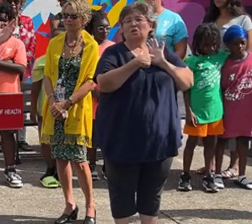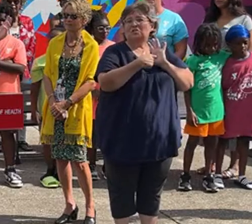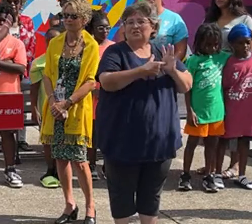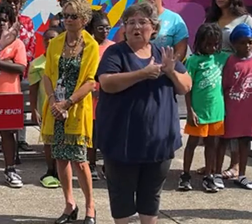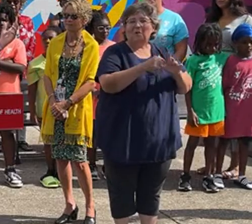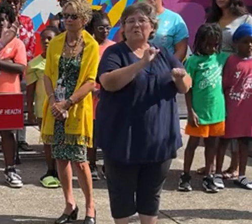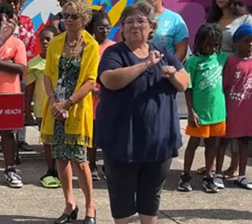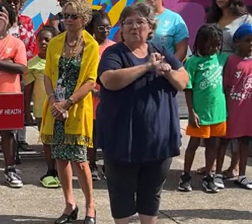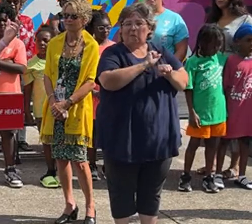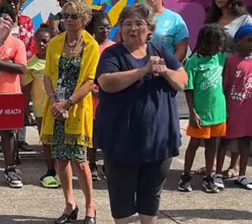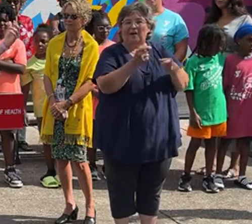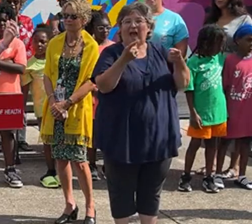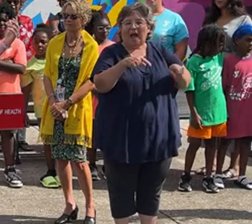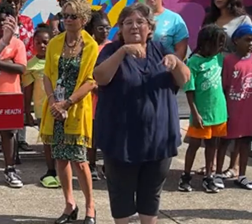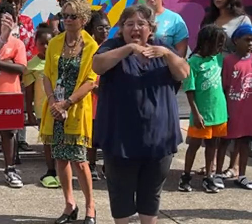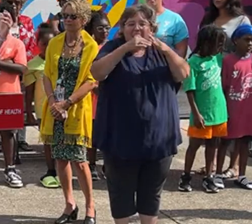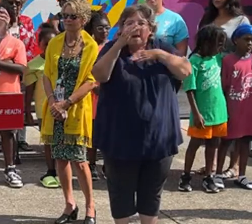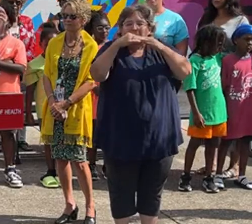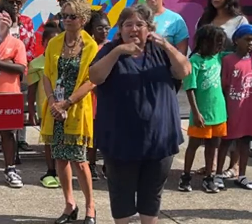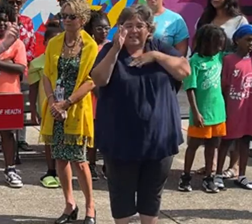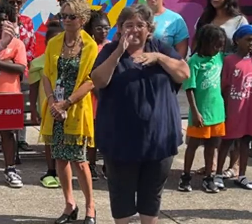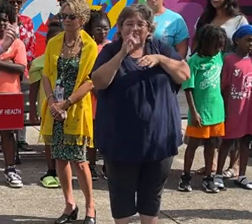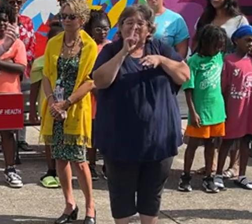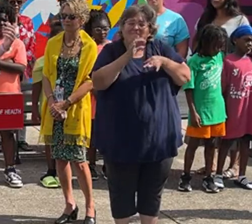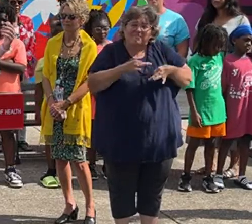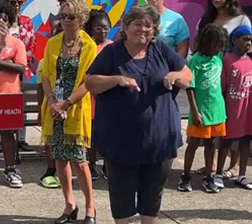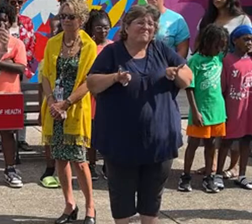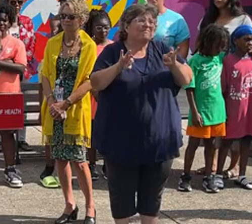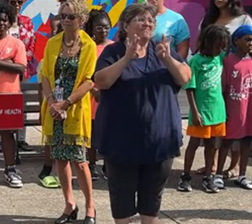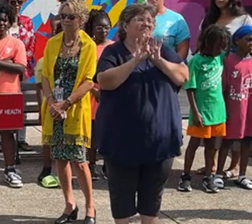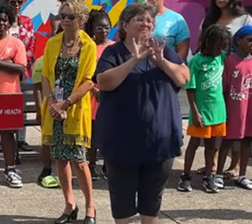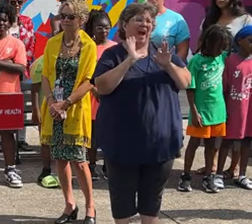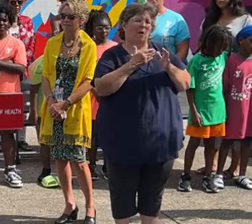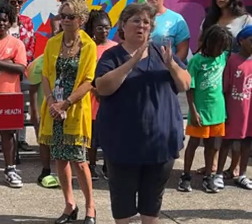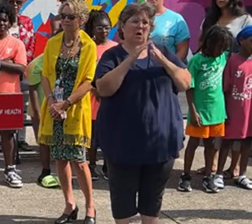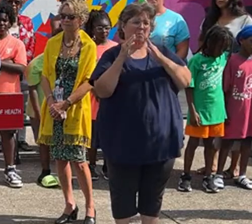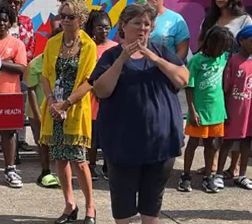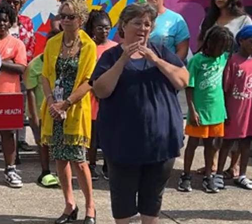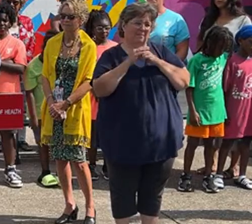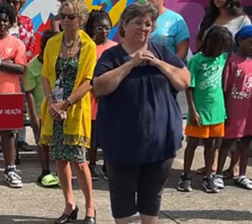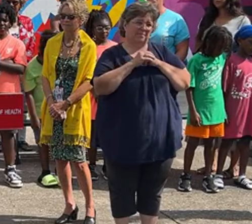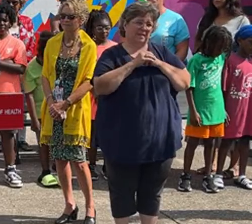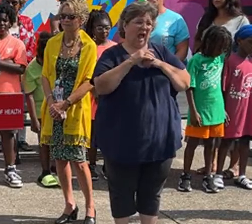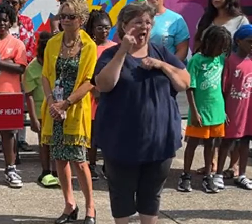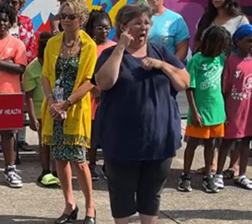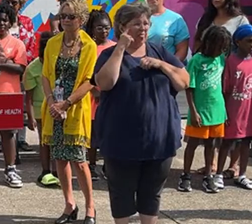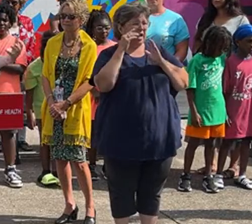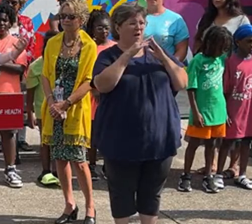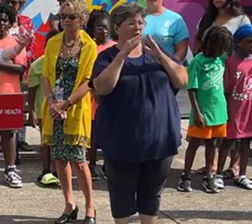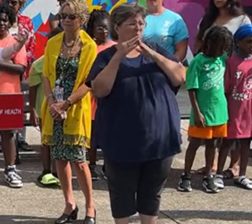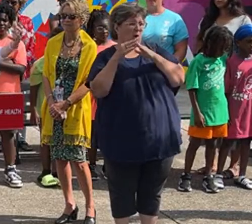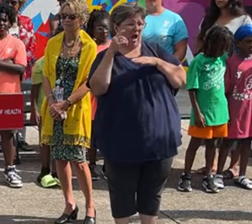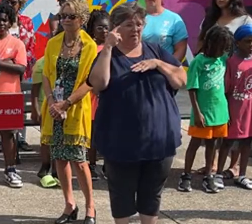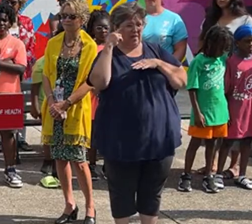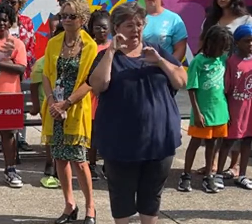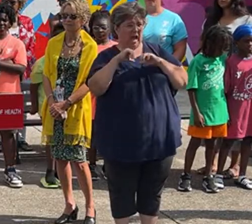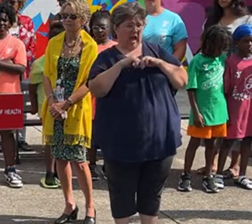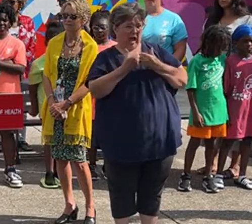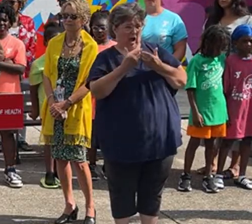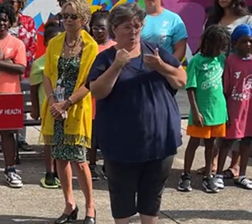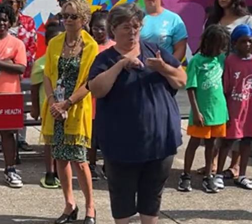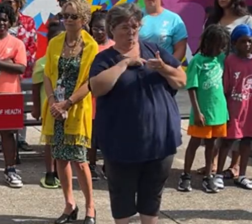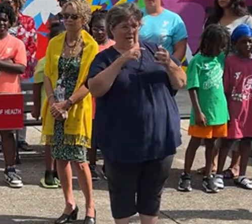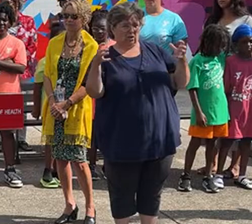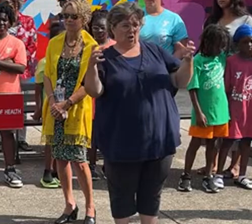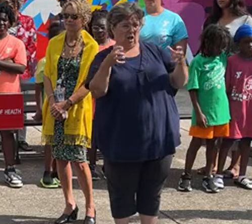work that goes on in this building. It is essential to our community. When I think about community, I think about how we